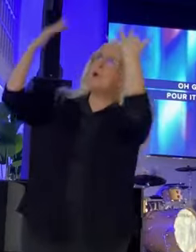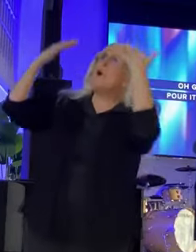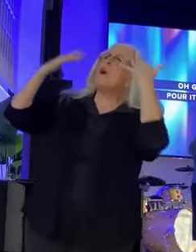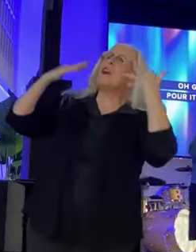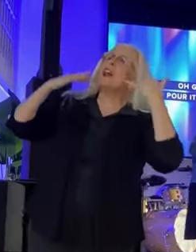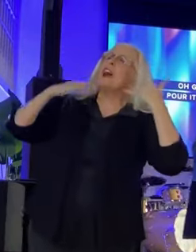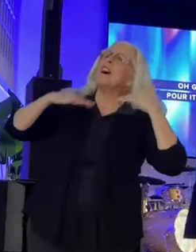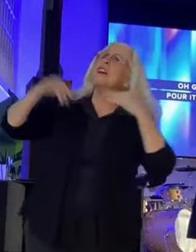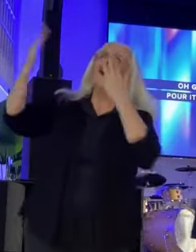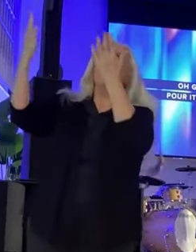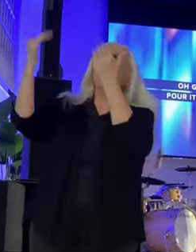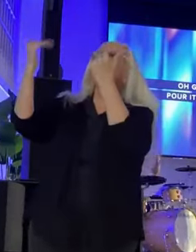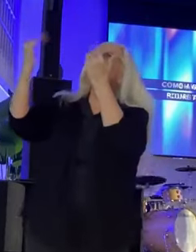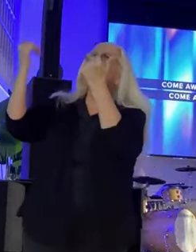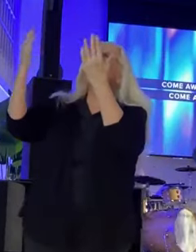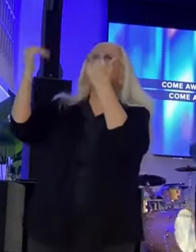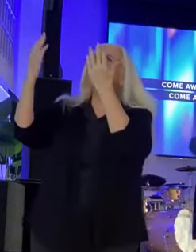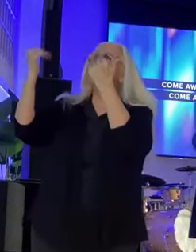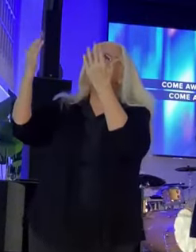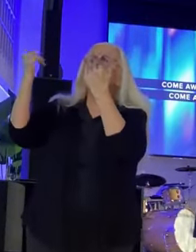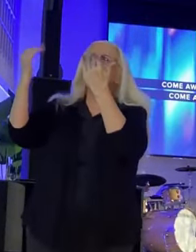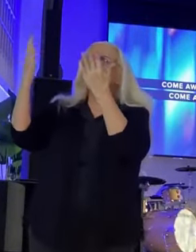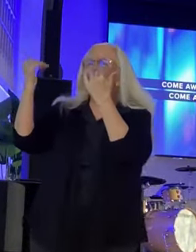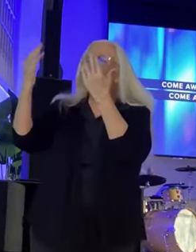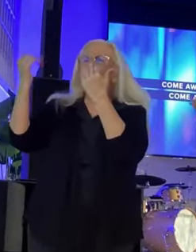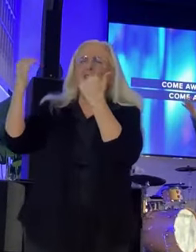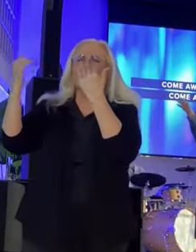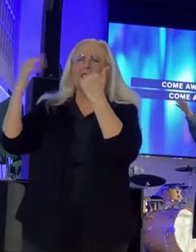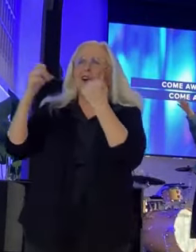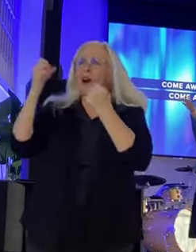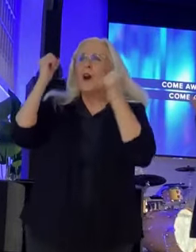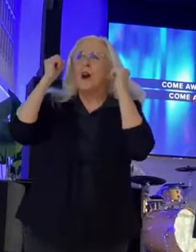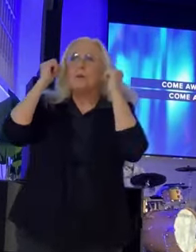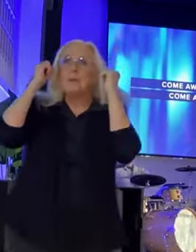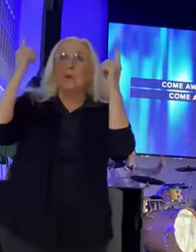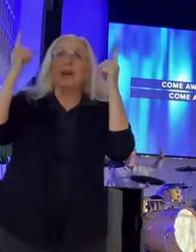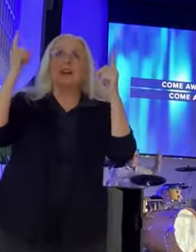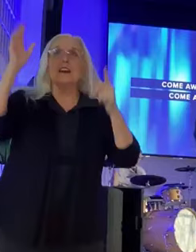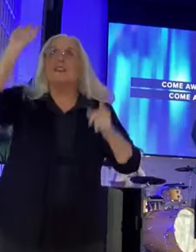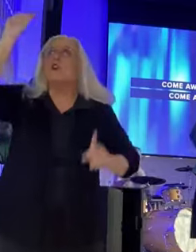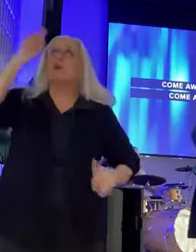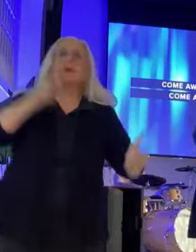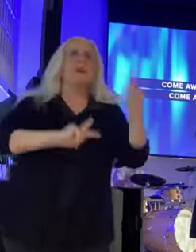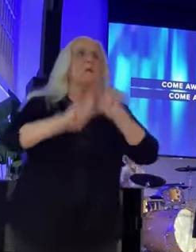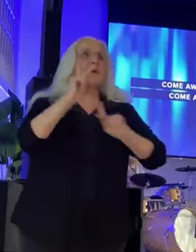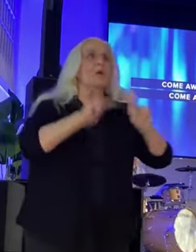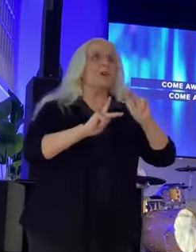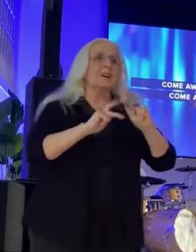Revival, glory out, glory out, Lord. Come awaken your people.